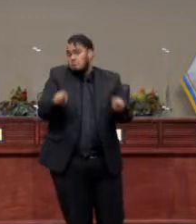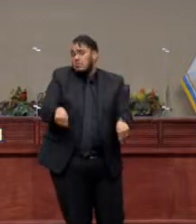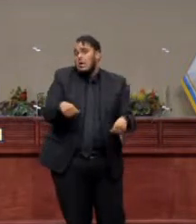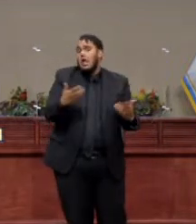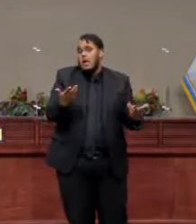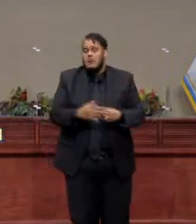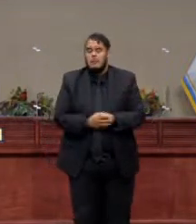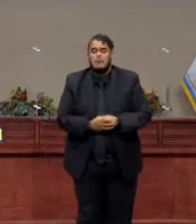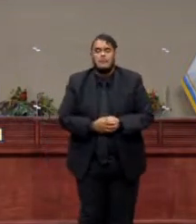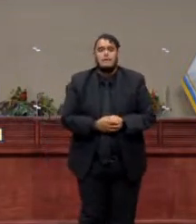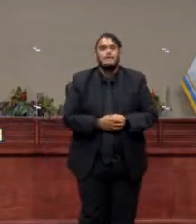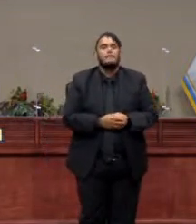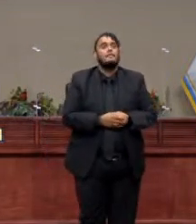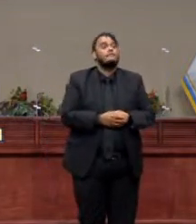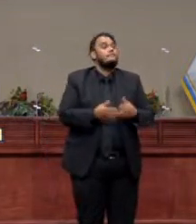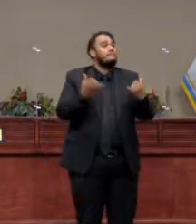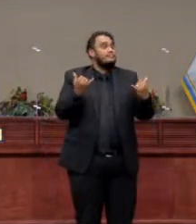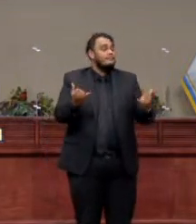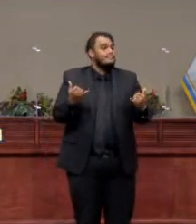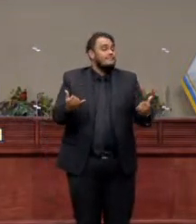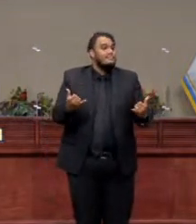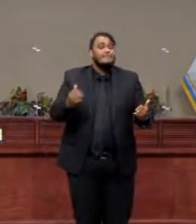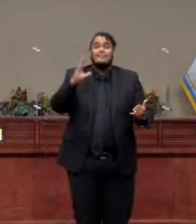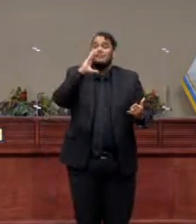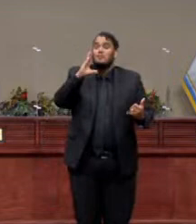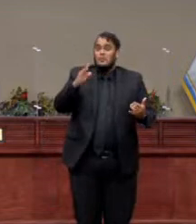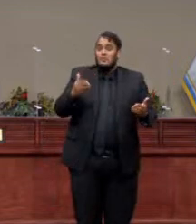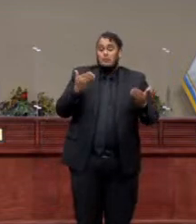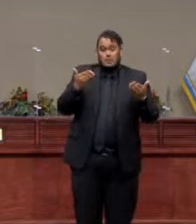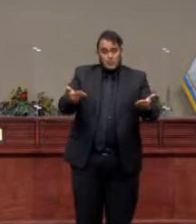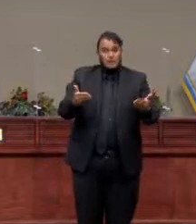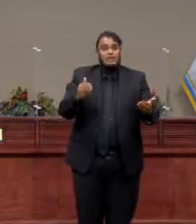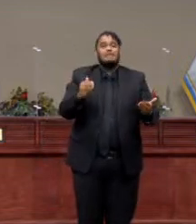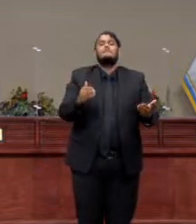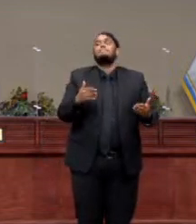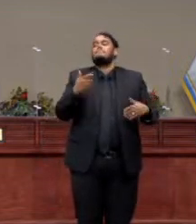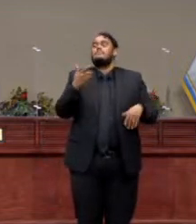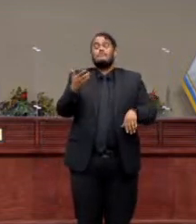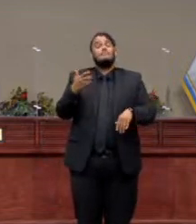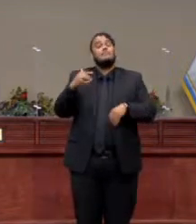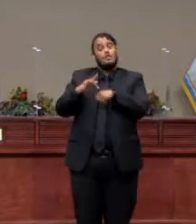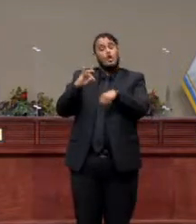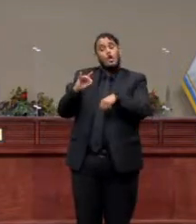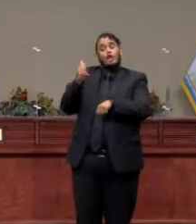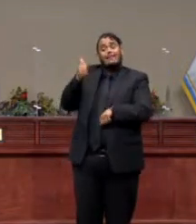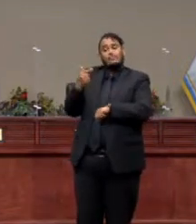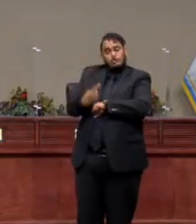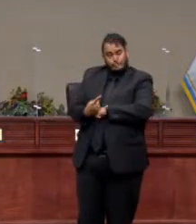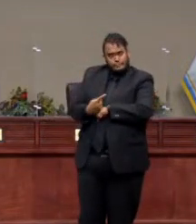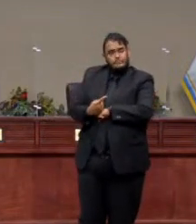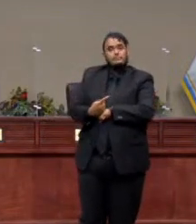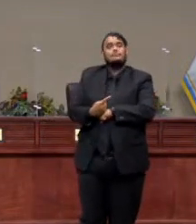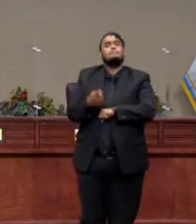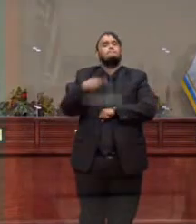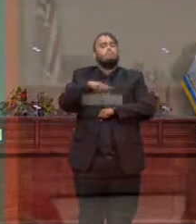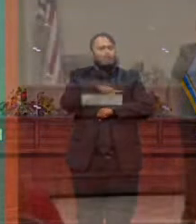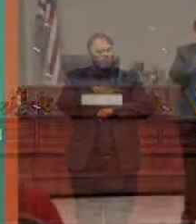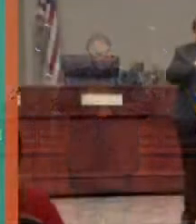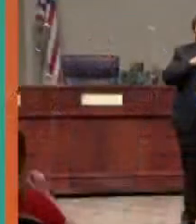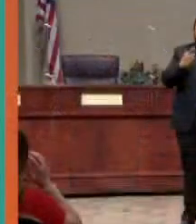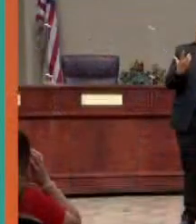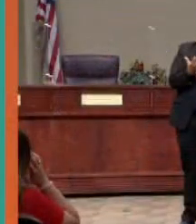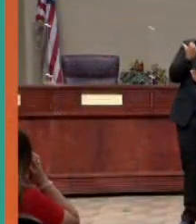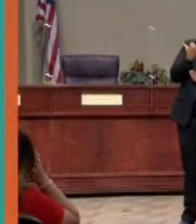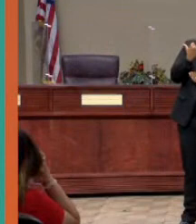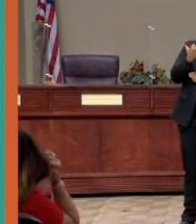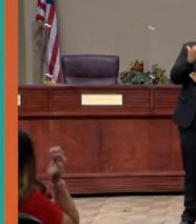And now, let's see, we'll move forward. Earlier today, we had the opportunity to visit our Taft